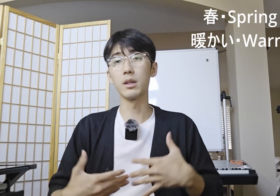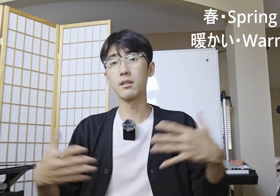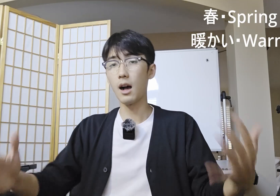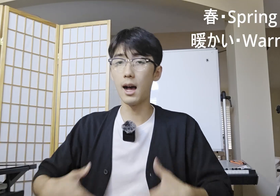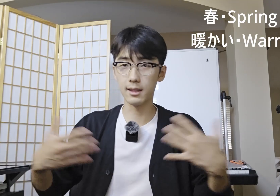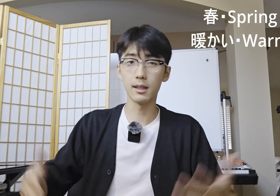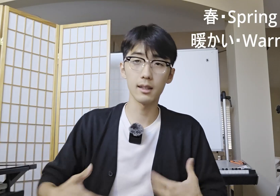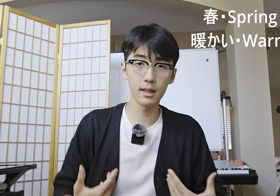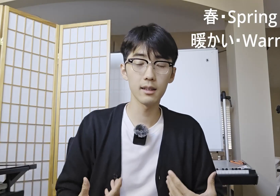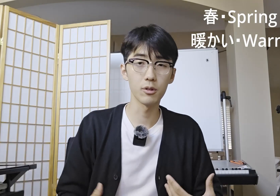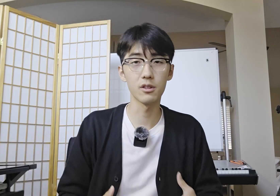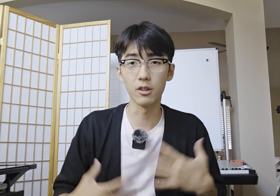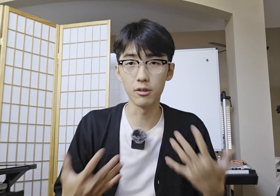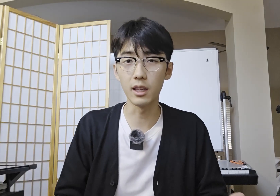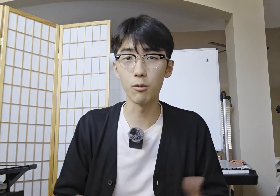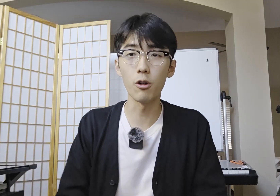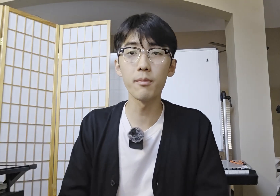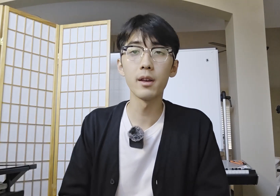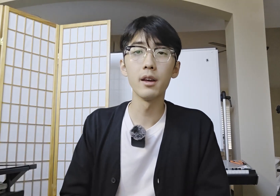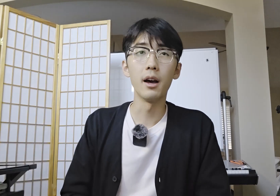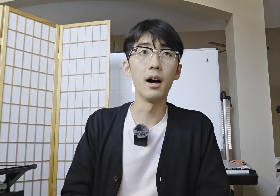means atatakai, which is, to get warm.